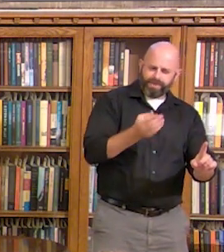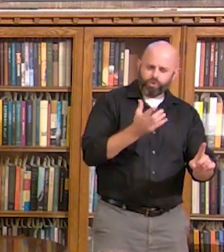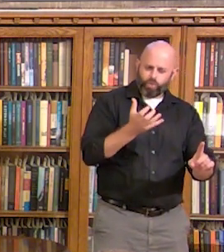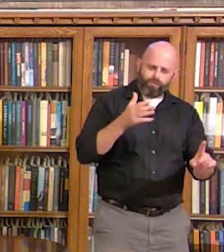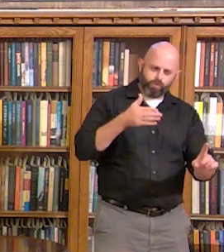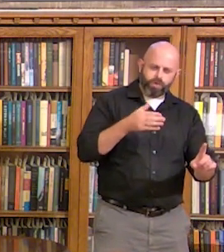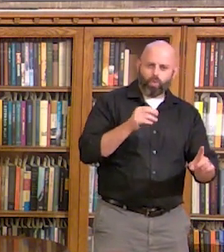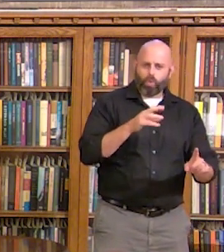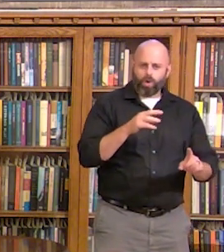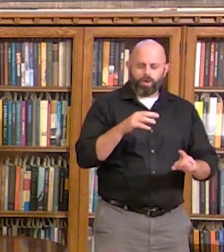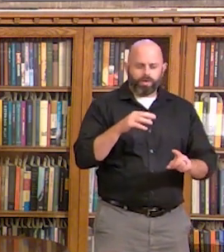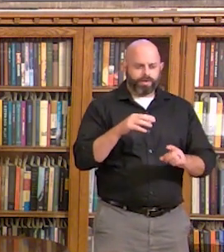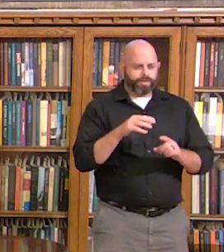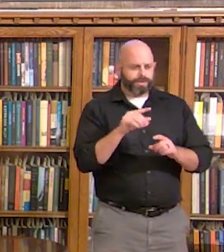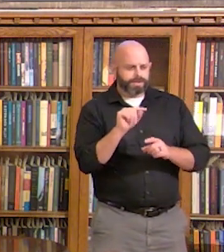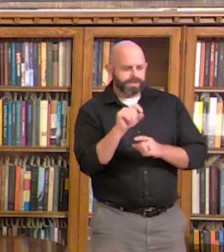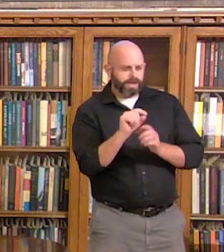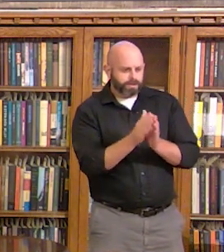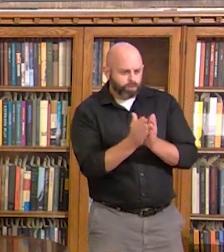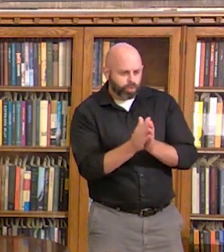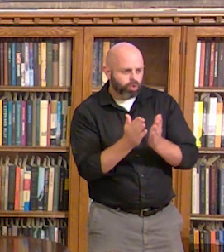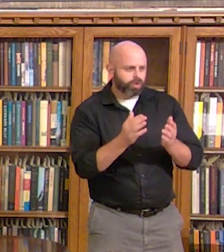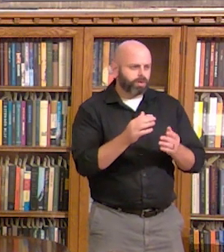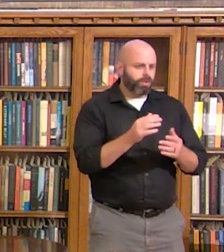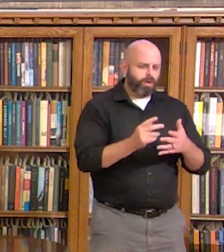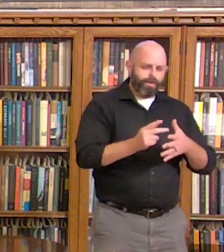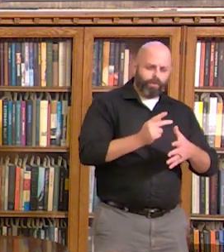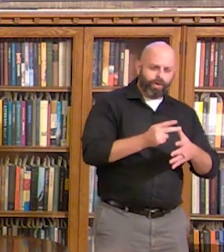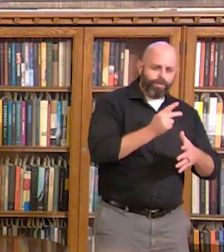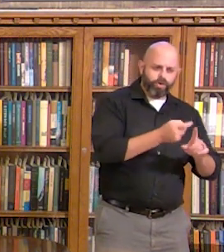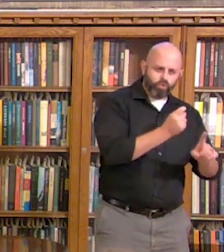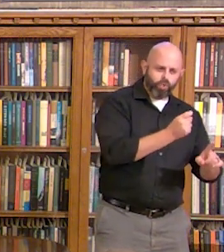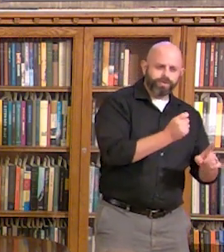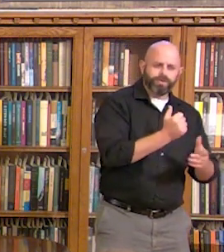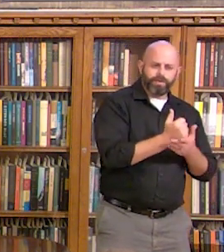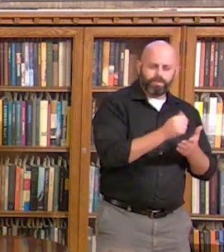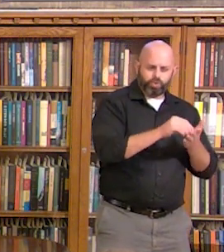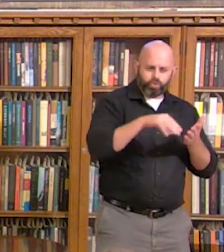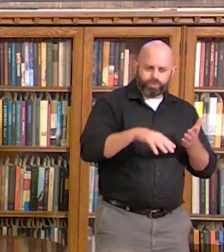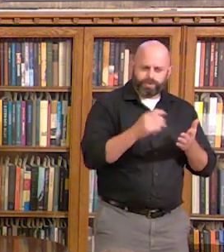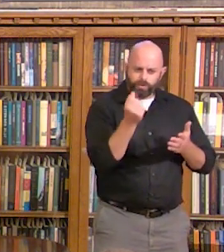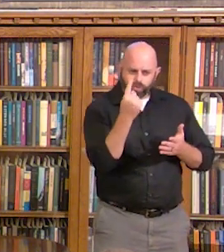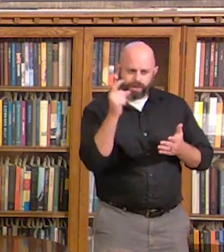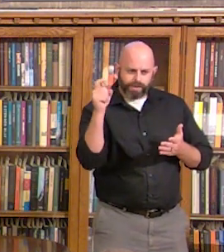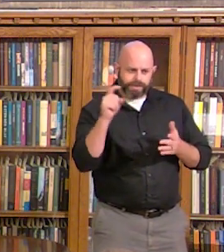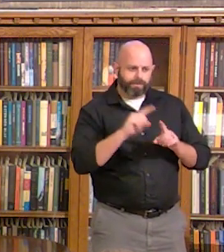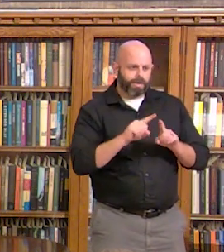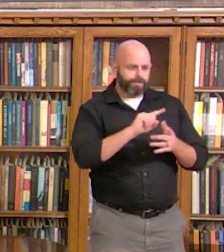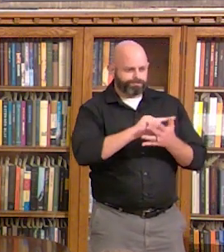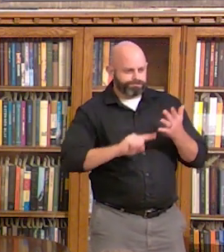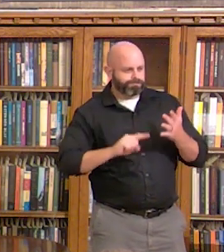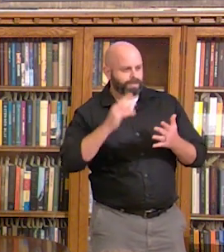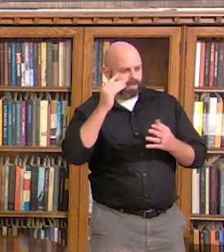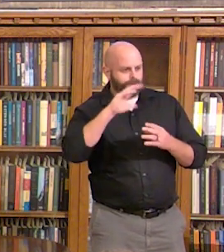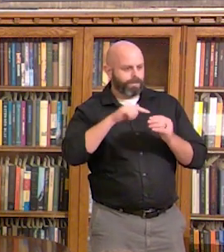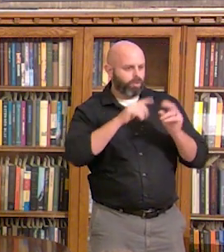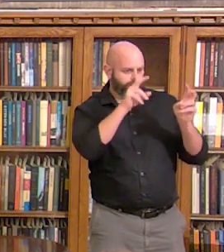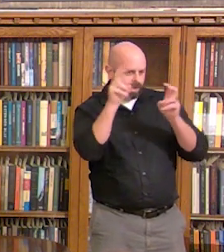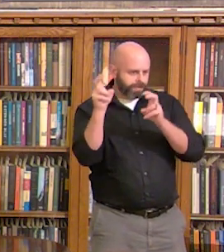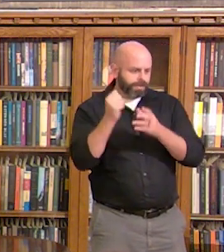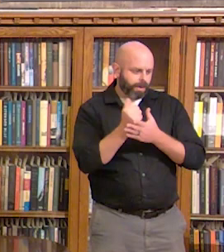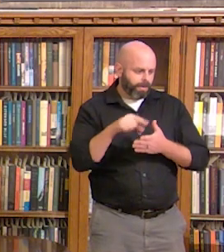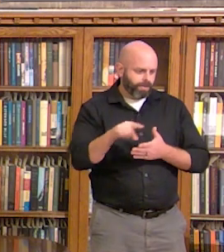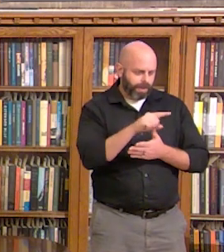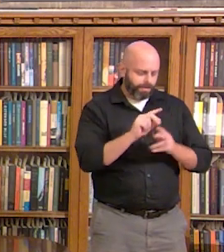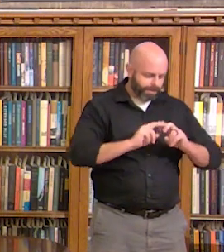what primary sources will help us help the students understand those themes so I think it's all about thinking about the themes uh to help them